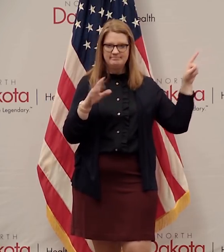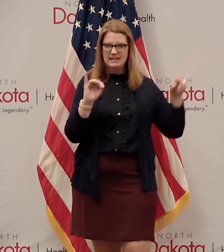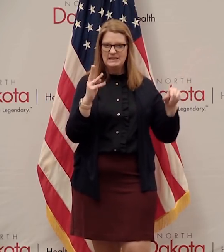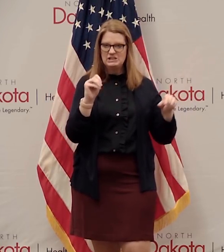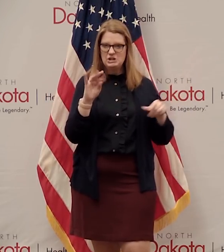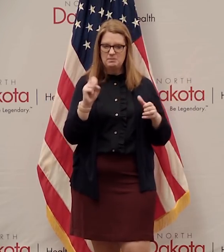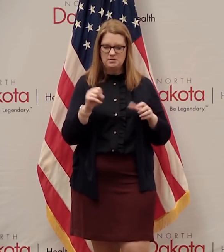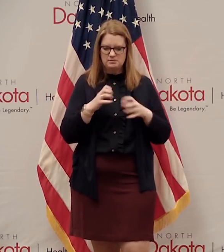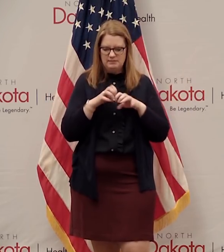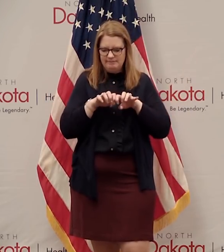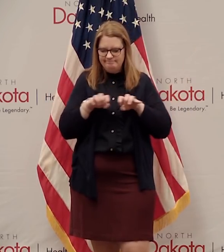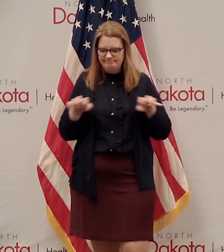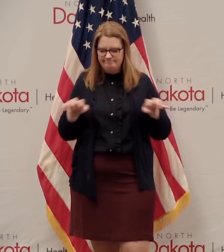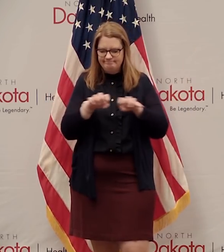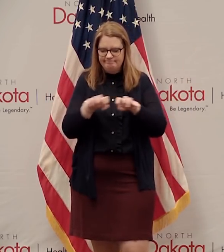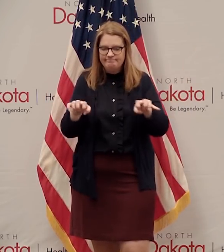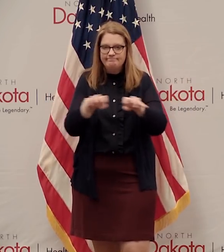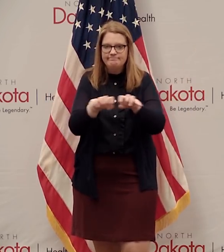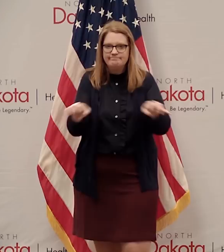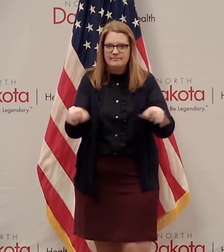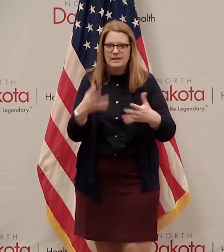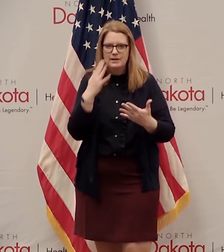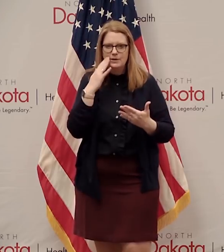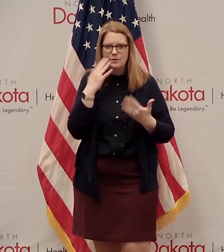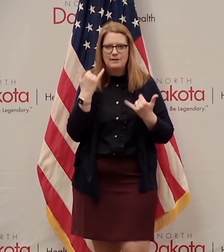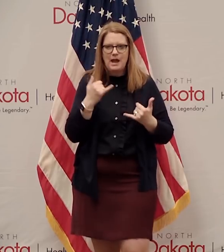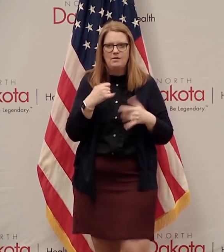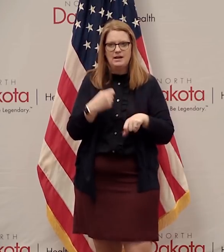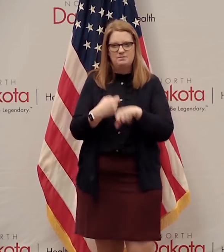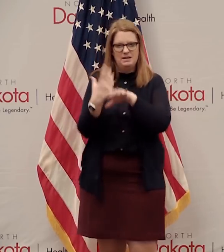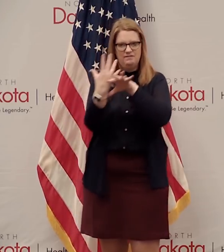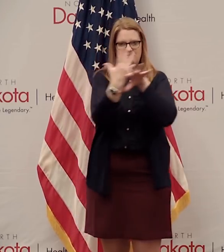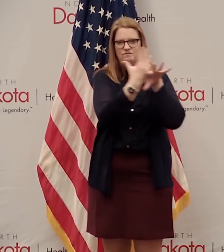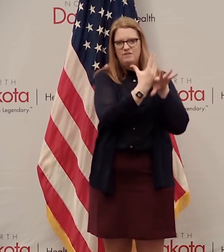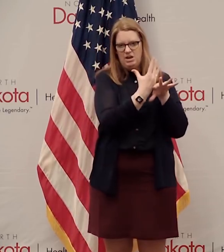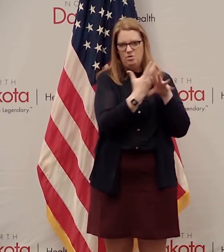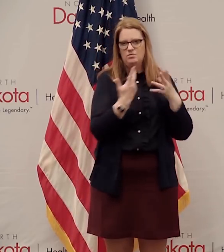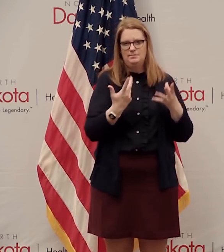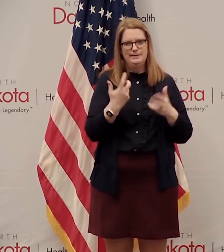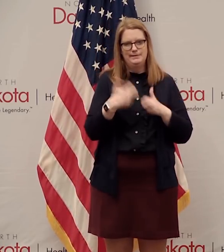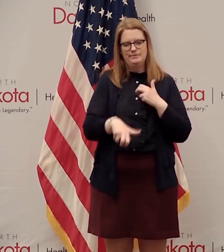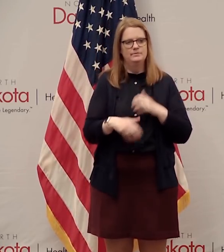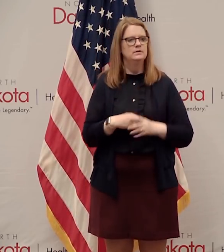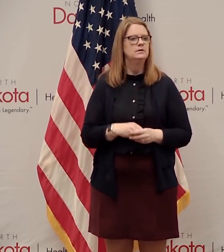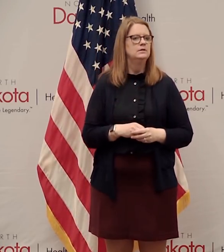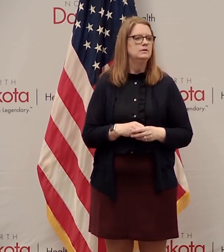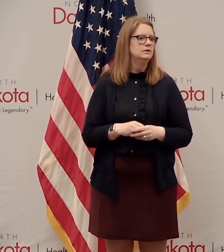have to be done in terms of sort of video meetings to make that happen.